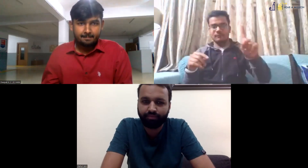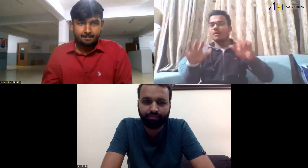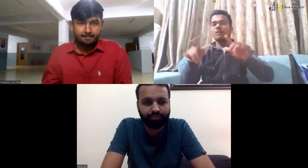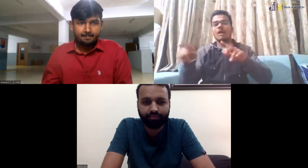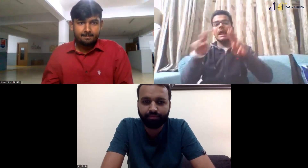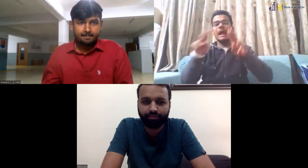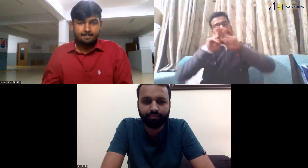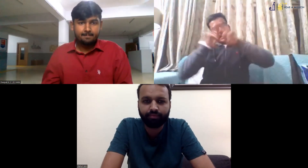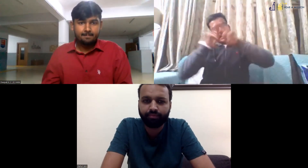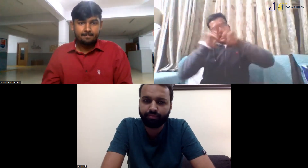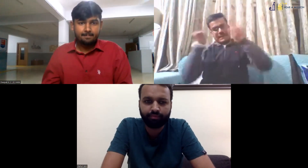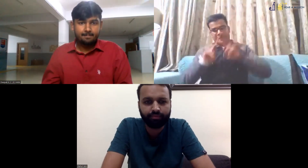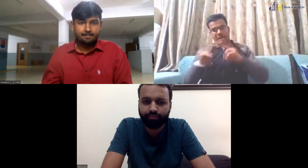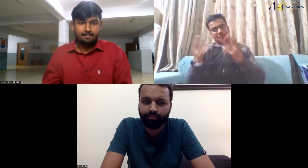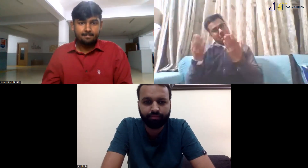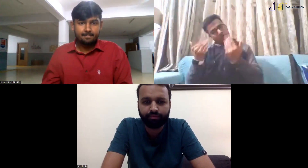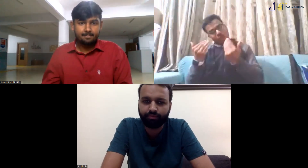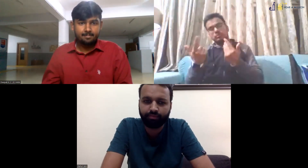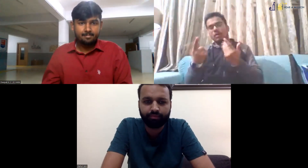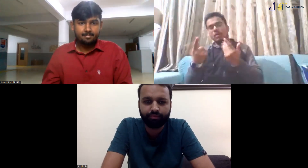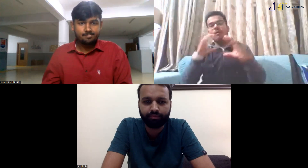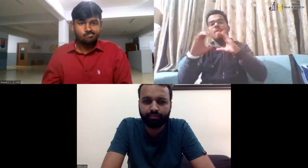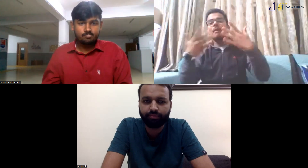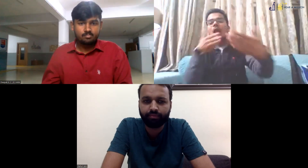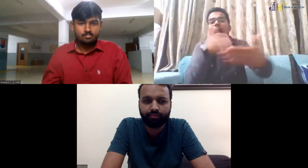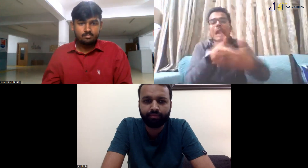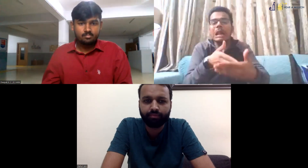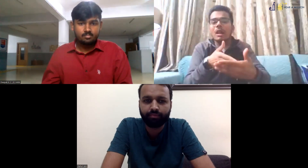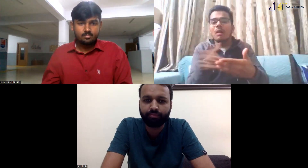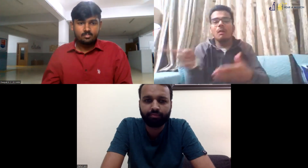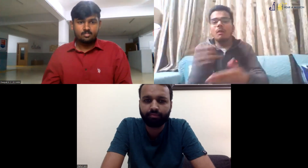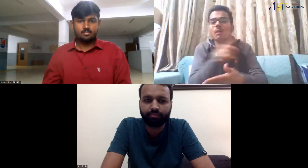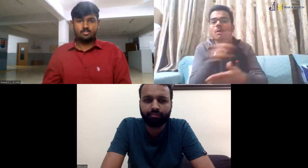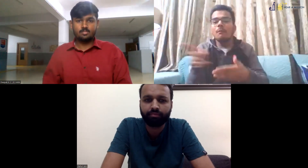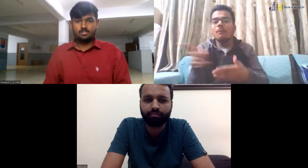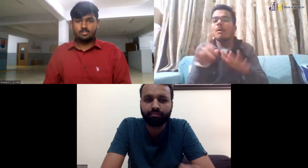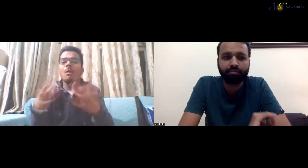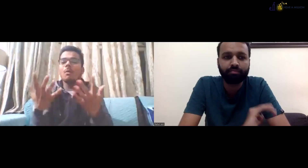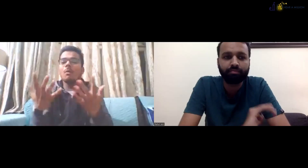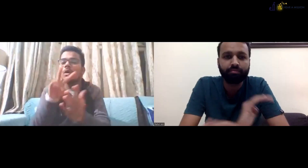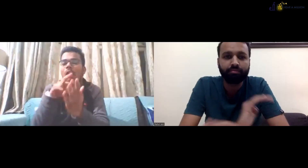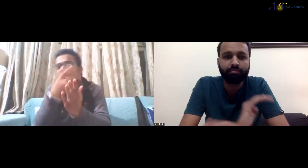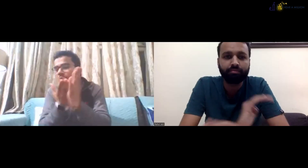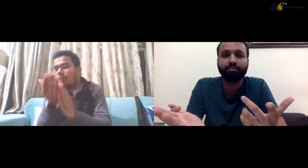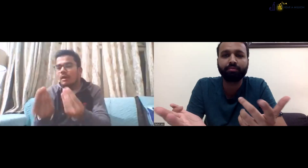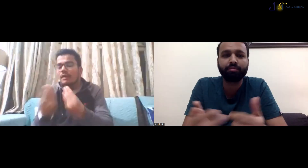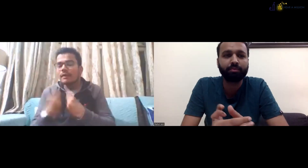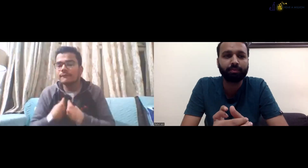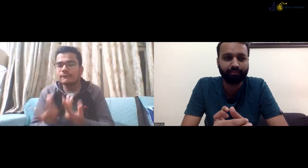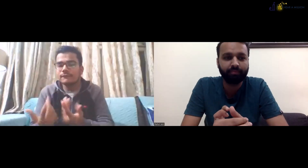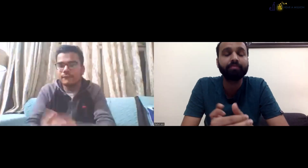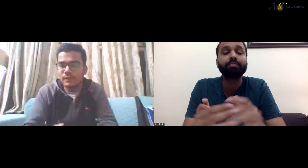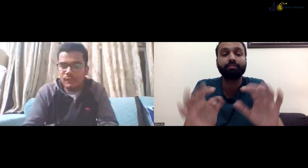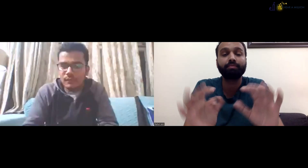their kind of language. Can we use internet? I mean, how